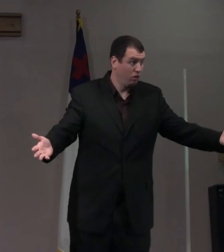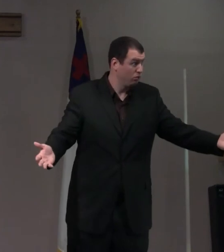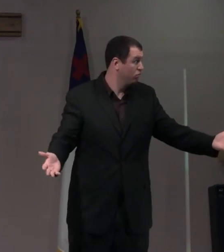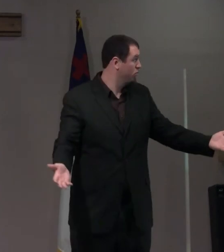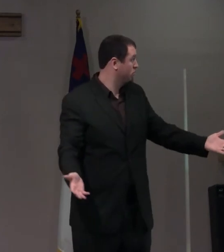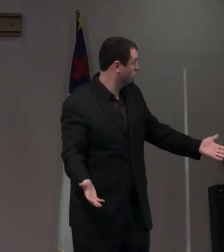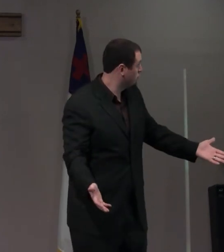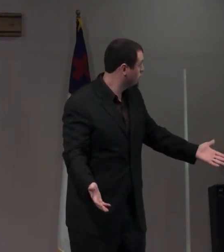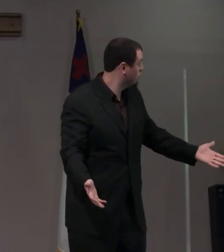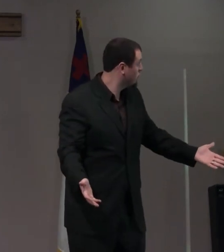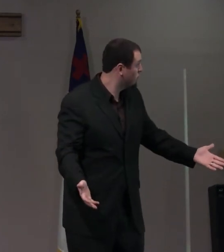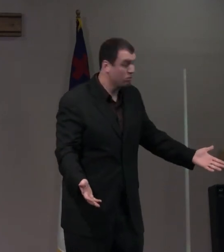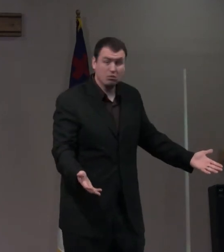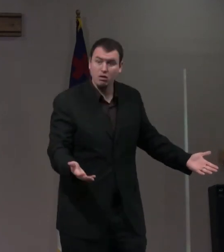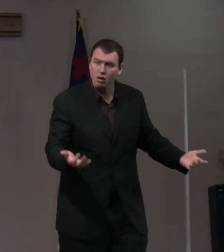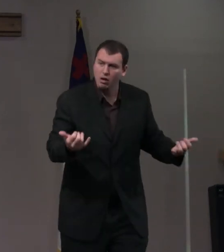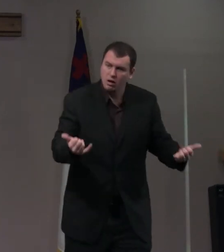just in general.